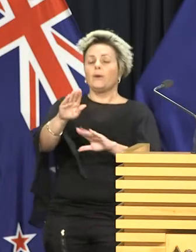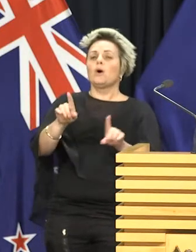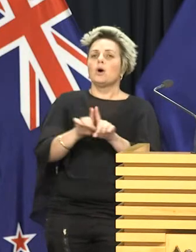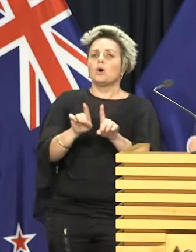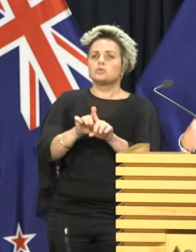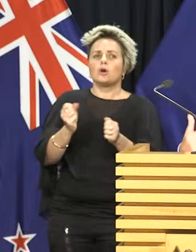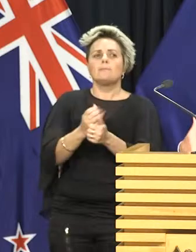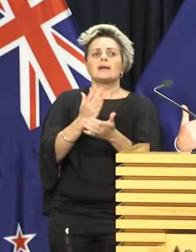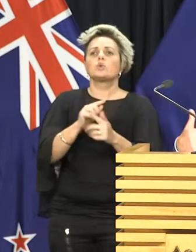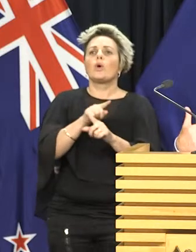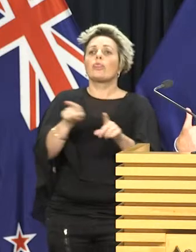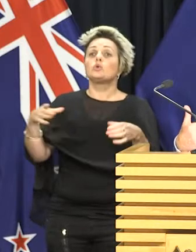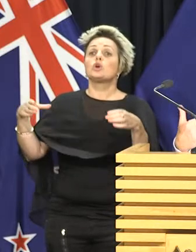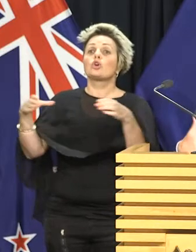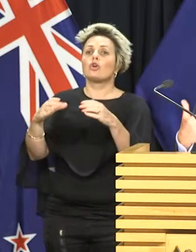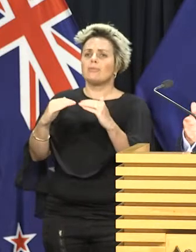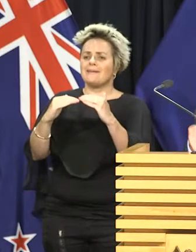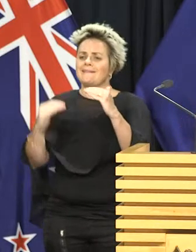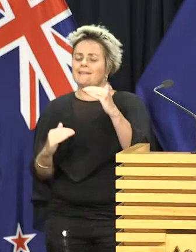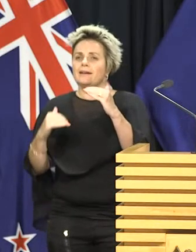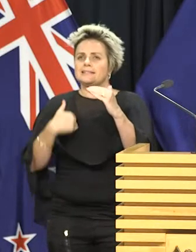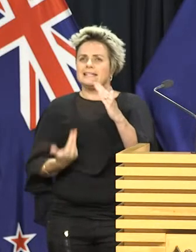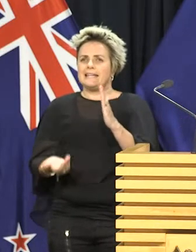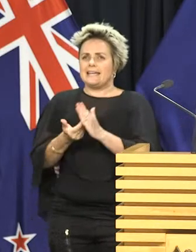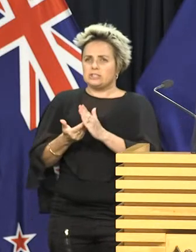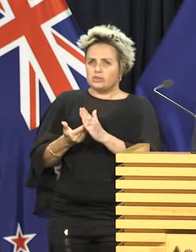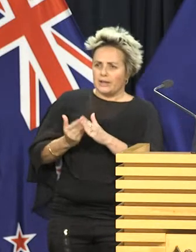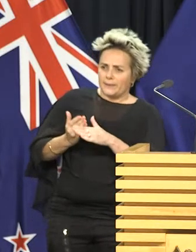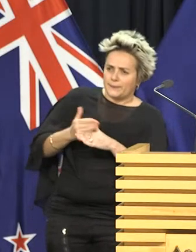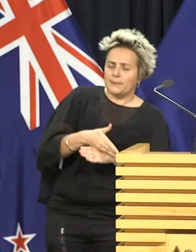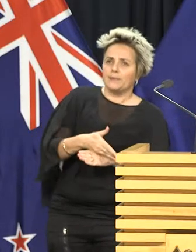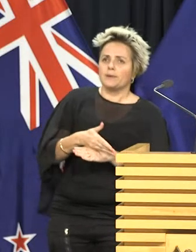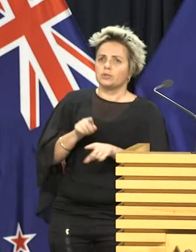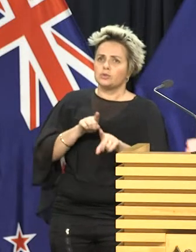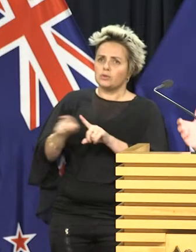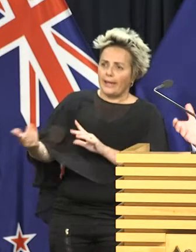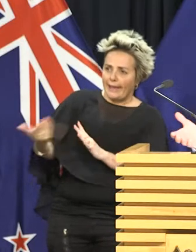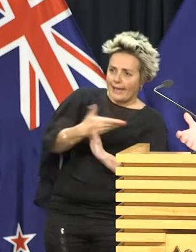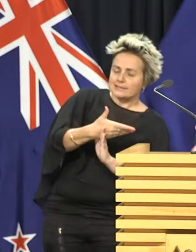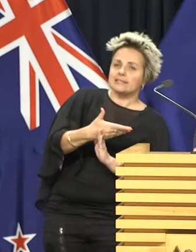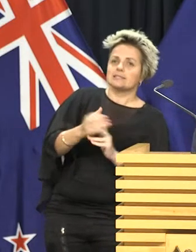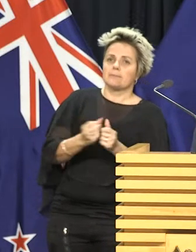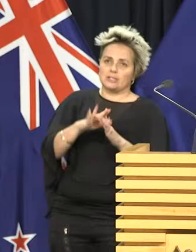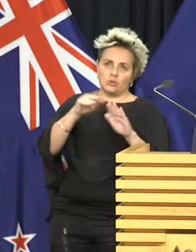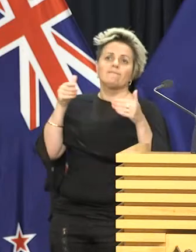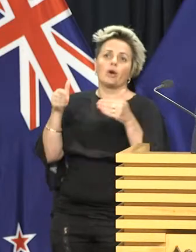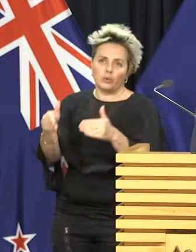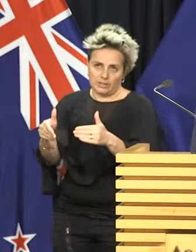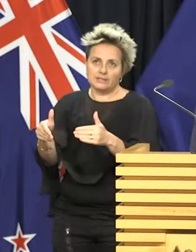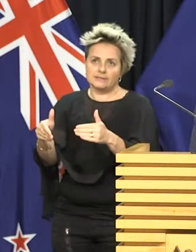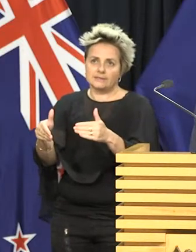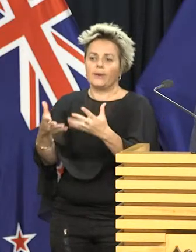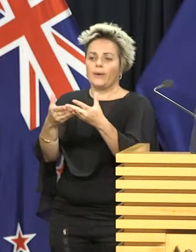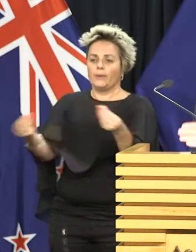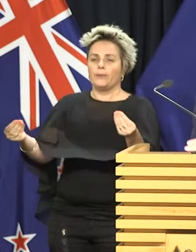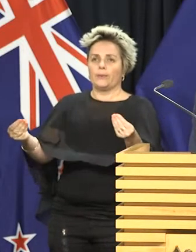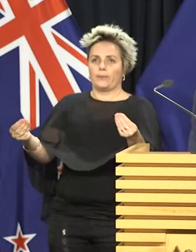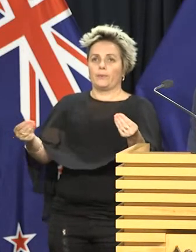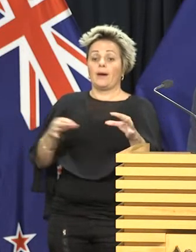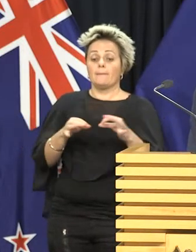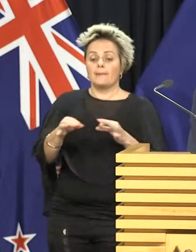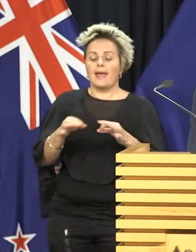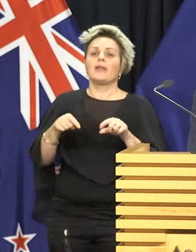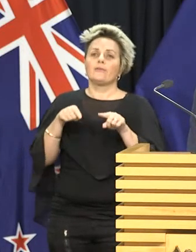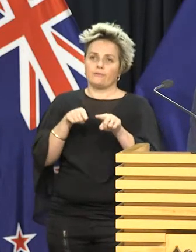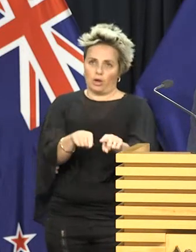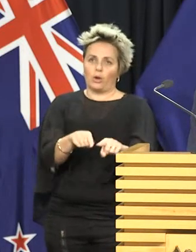those groups who need additional effort to be able to access the vaccine, so that we are meeting those plans.